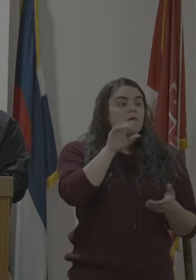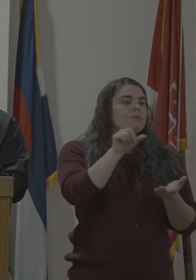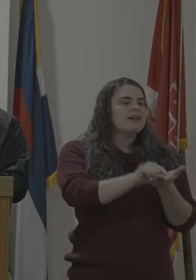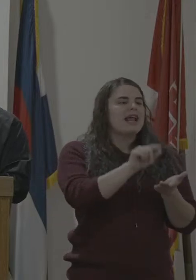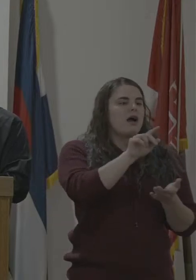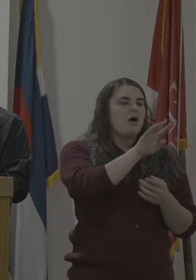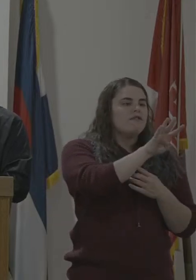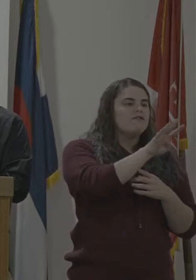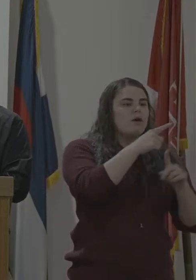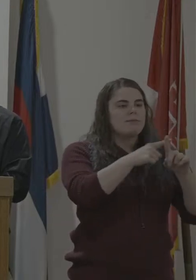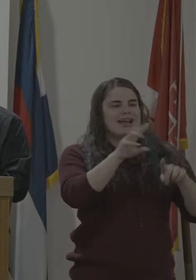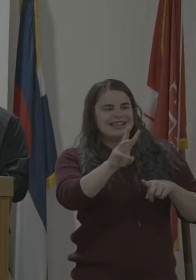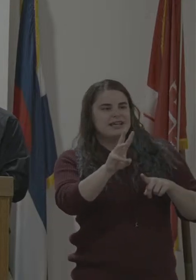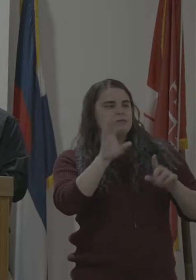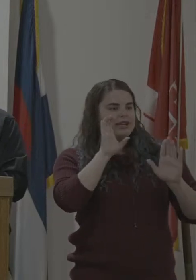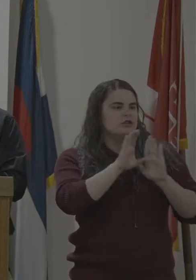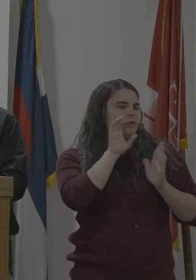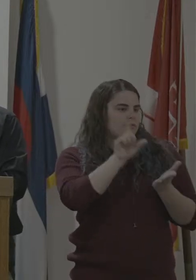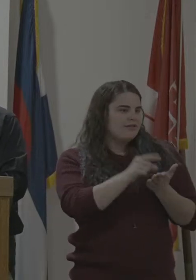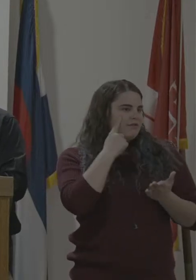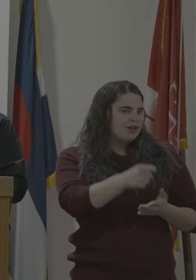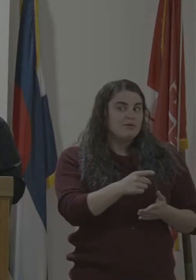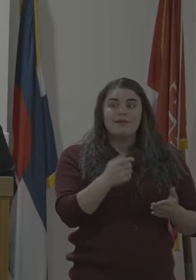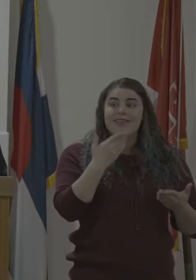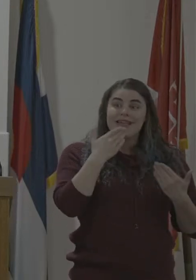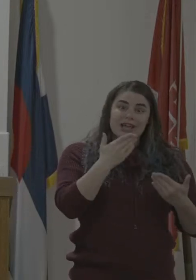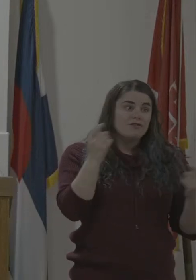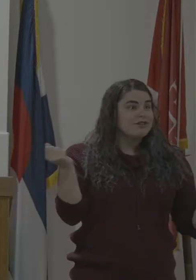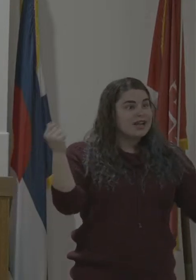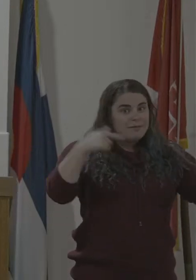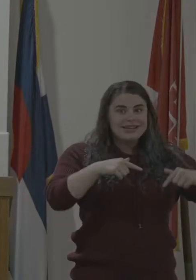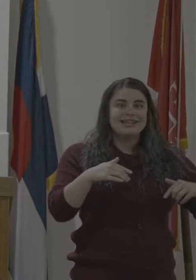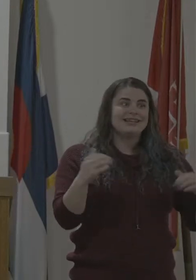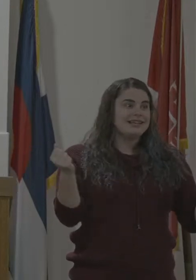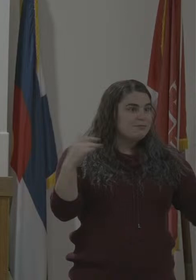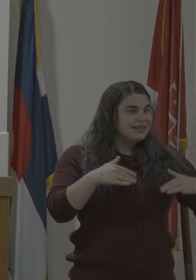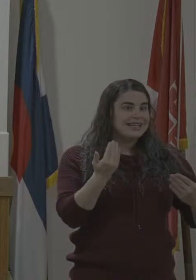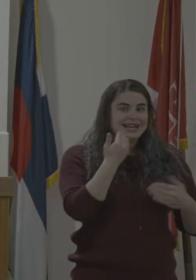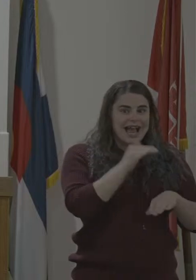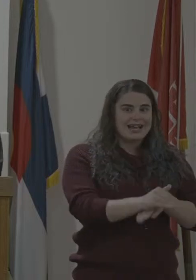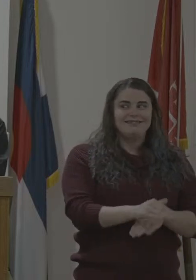for you. And again, thank you for attending tonight. Congrats.